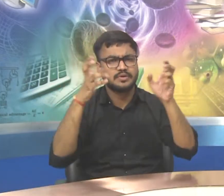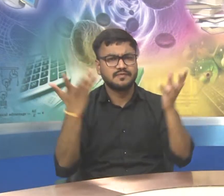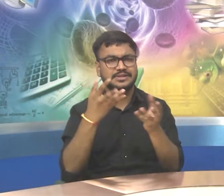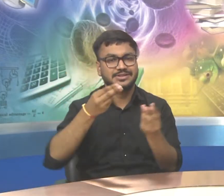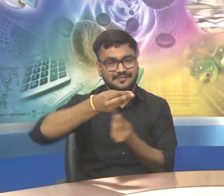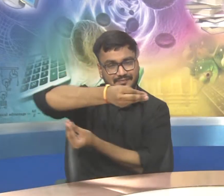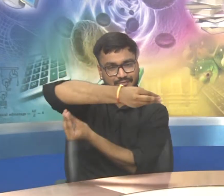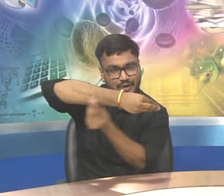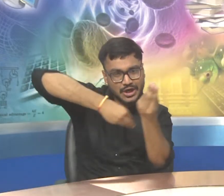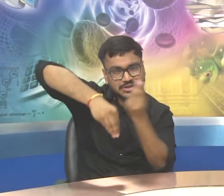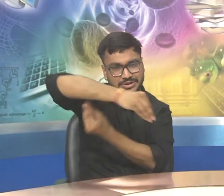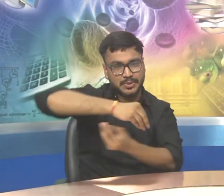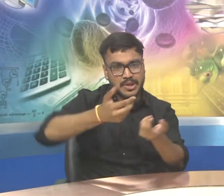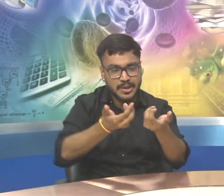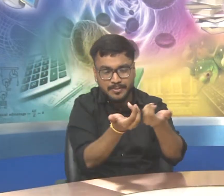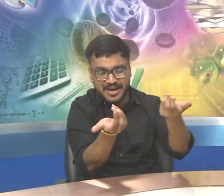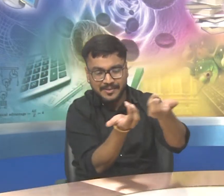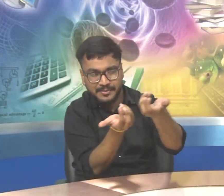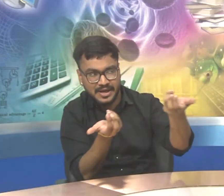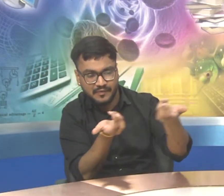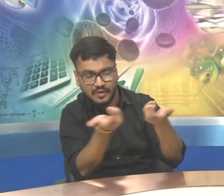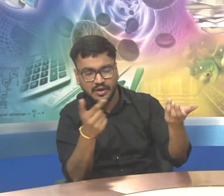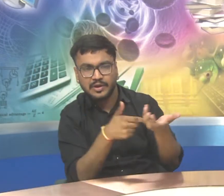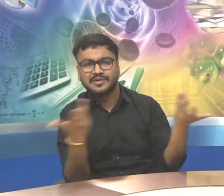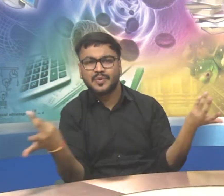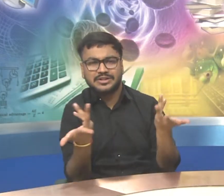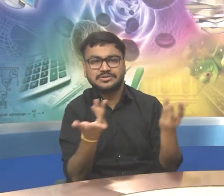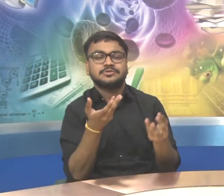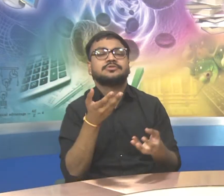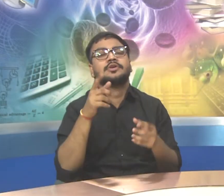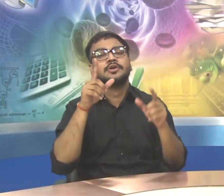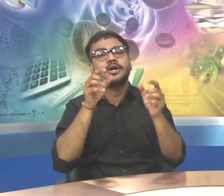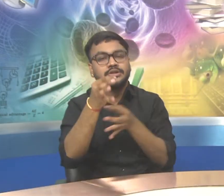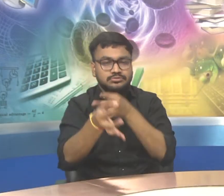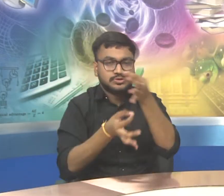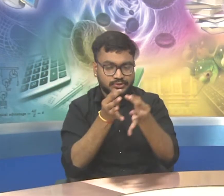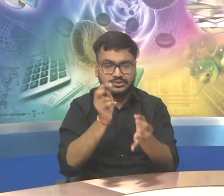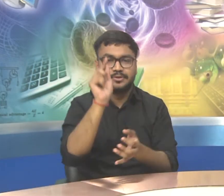Here is the picture explanation of that separation of mixture.